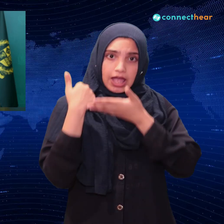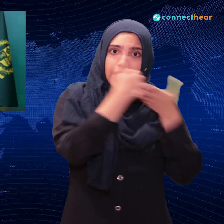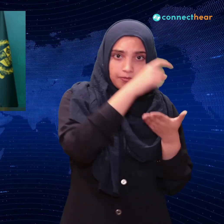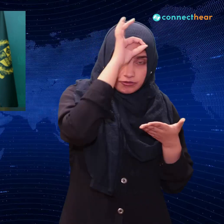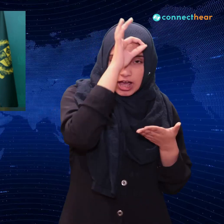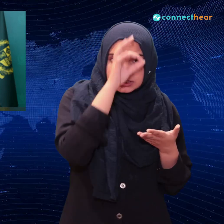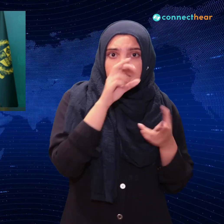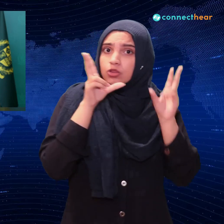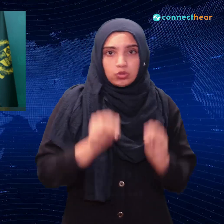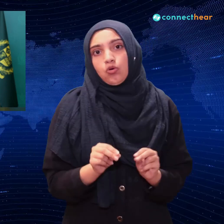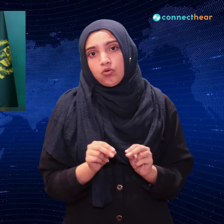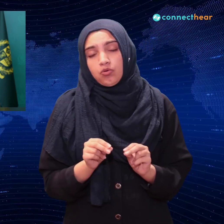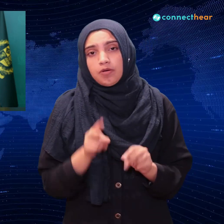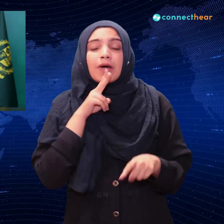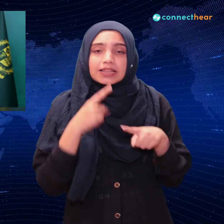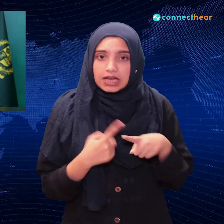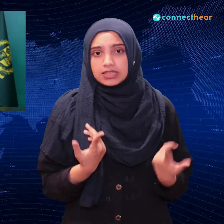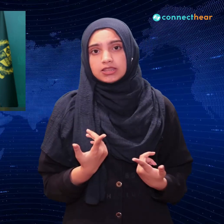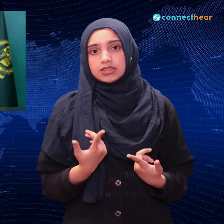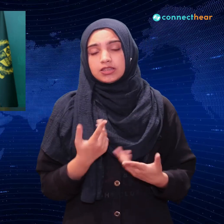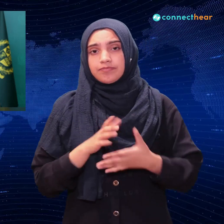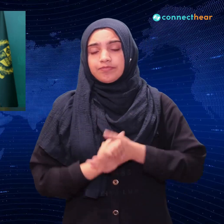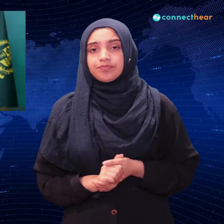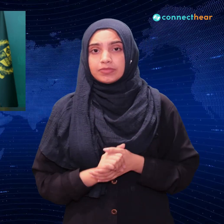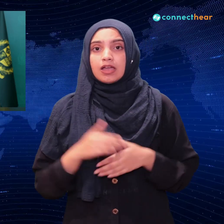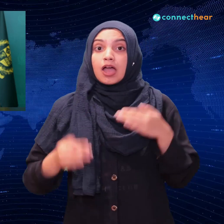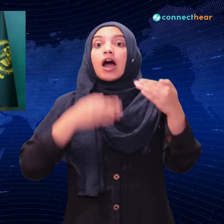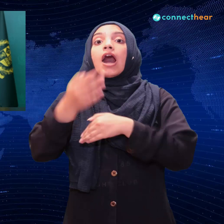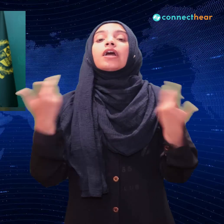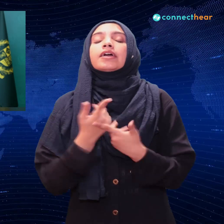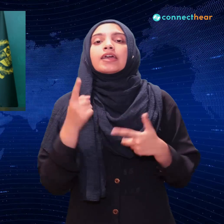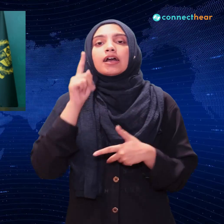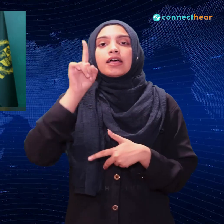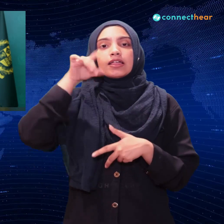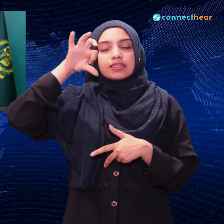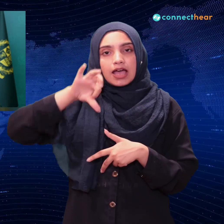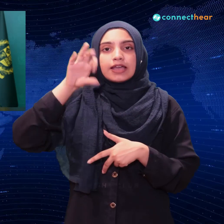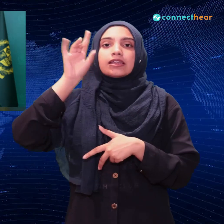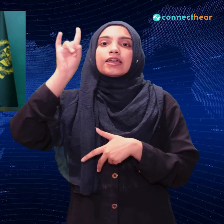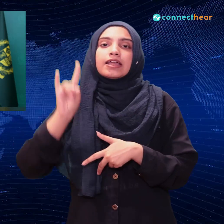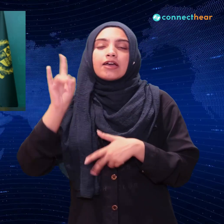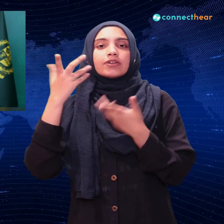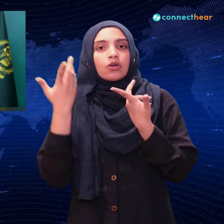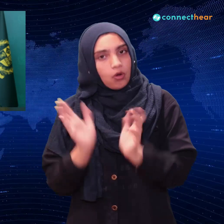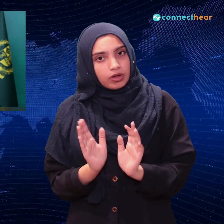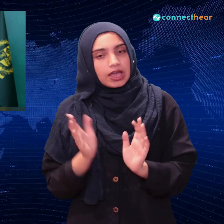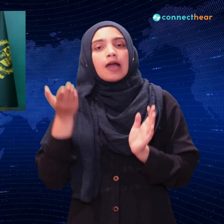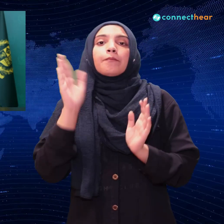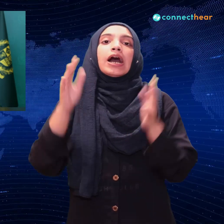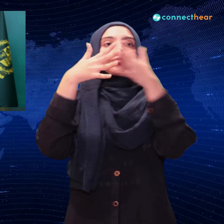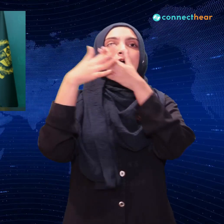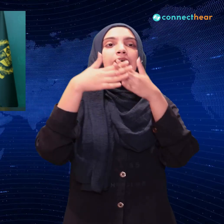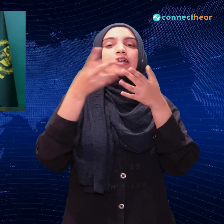We felt used. Fast forward 9/11, Pakistan is needed again by the US